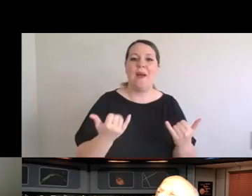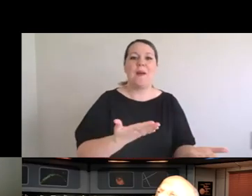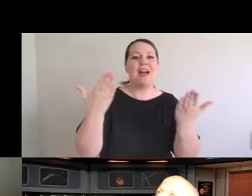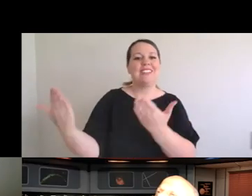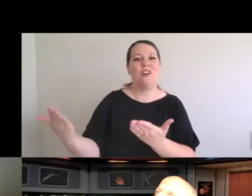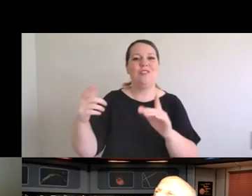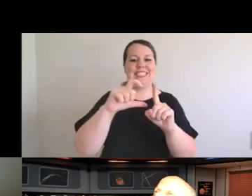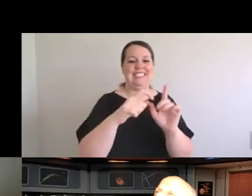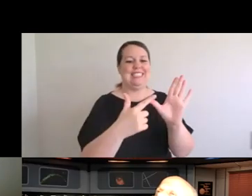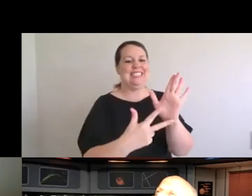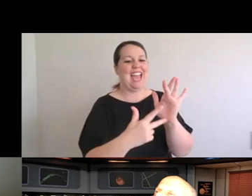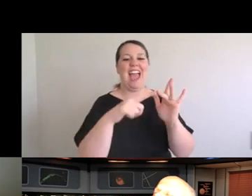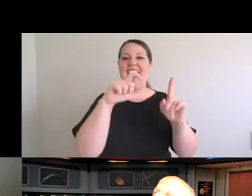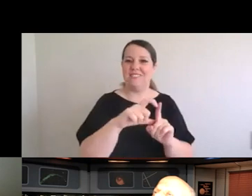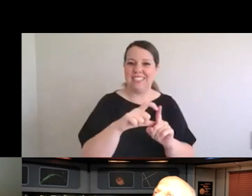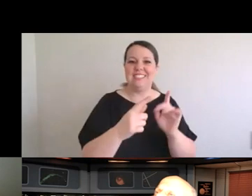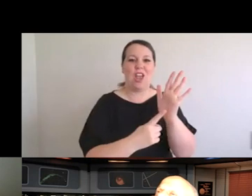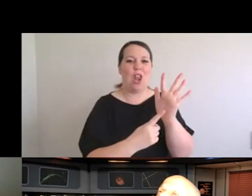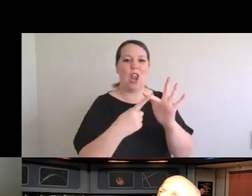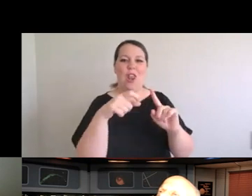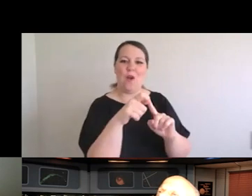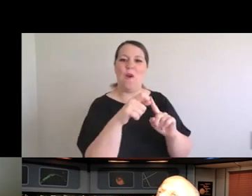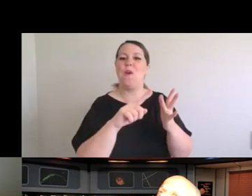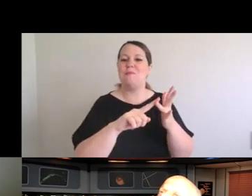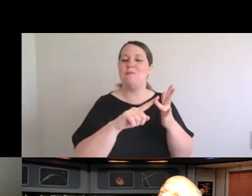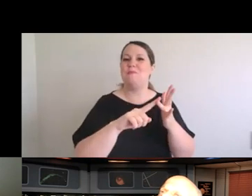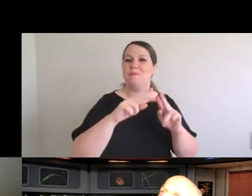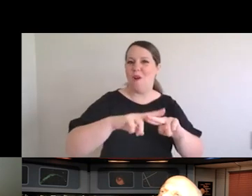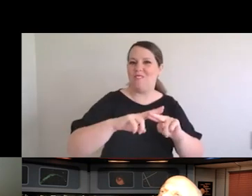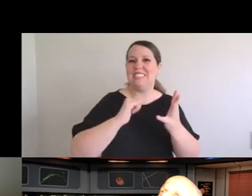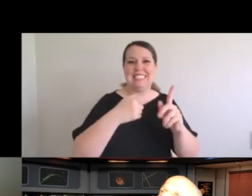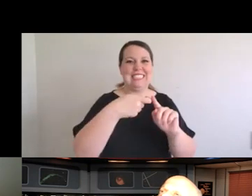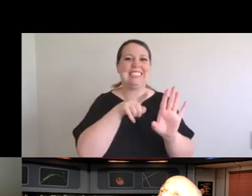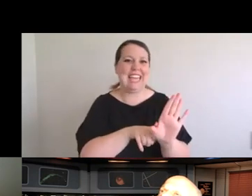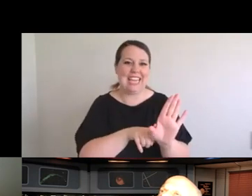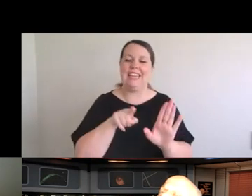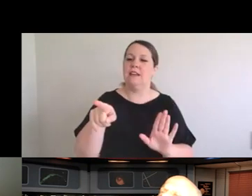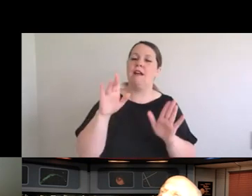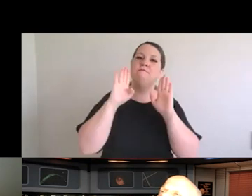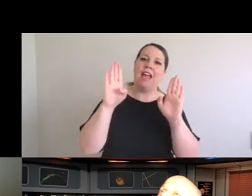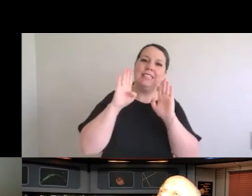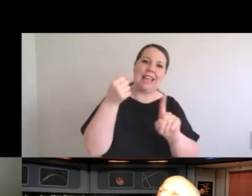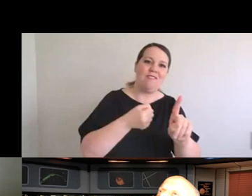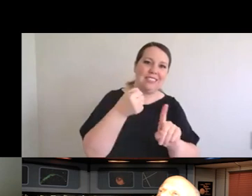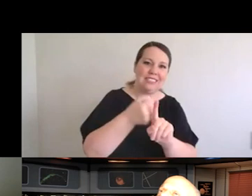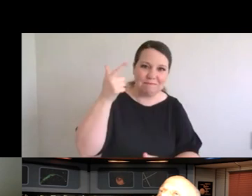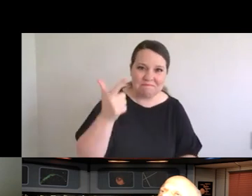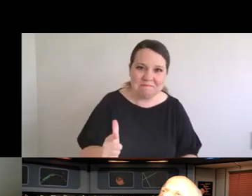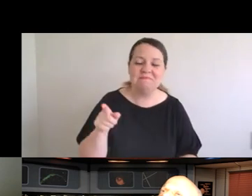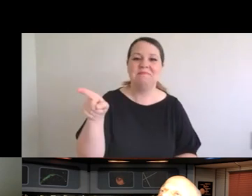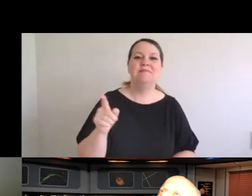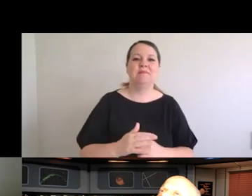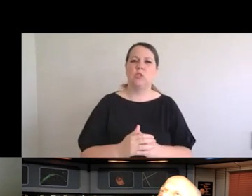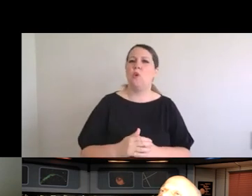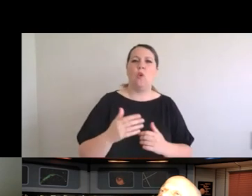advocate, and let's start a reflection on where are we now and where we need to go